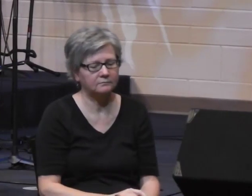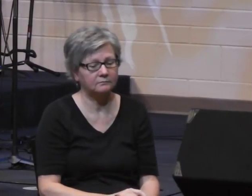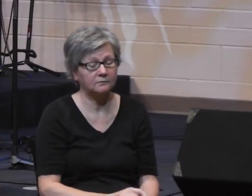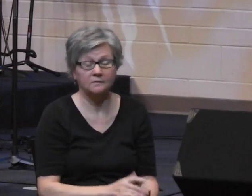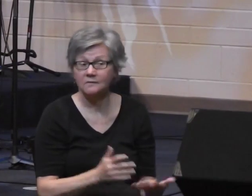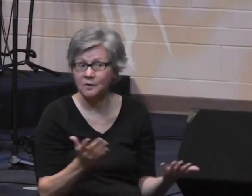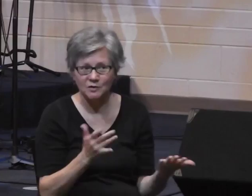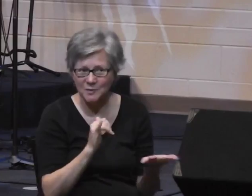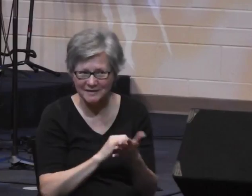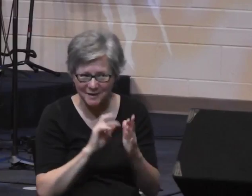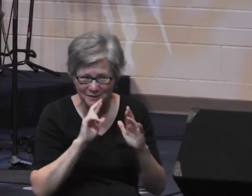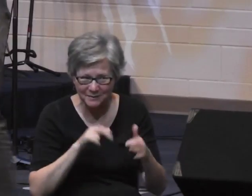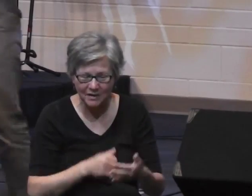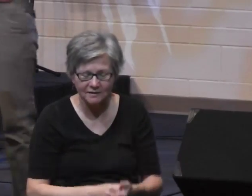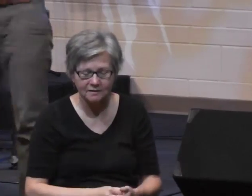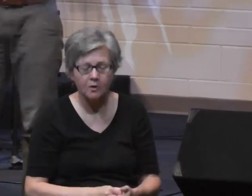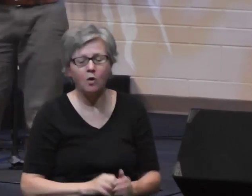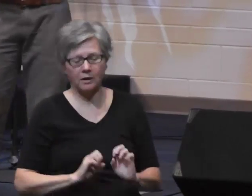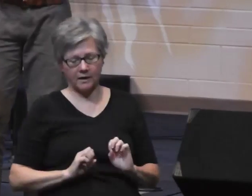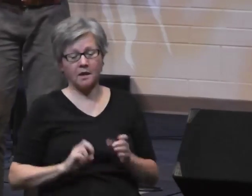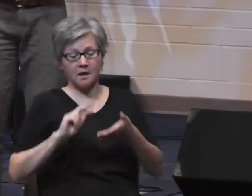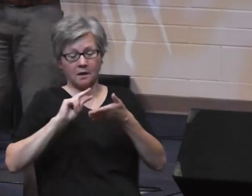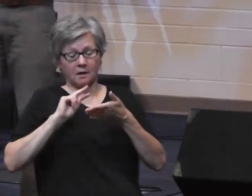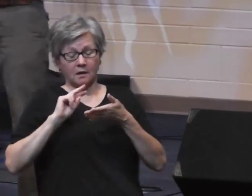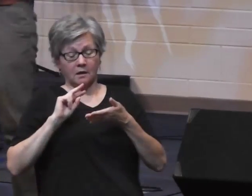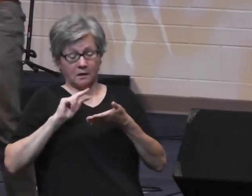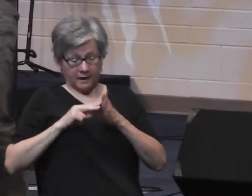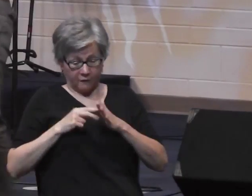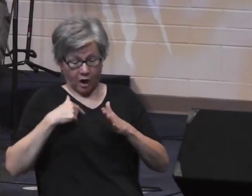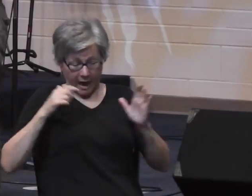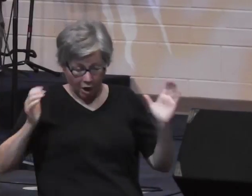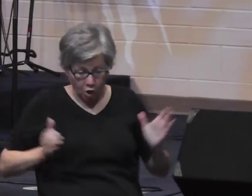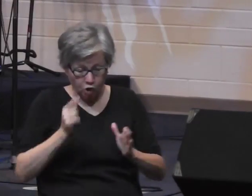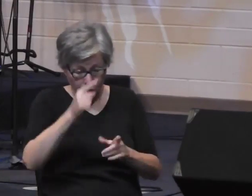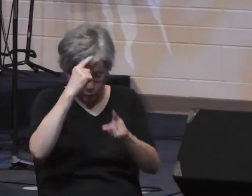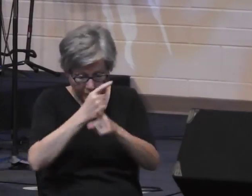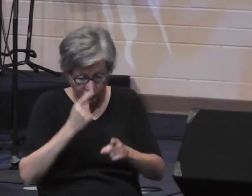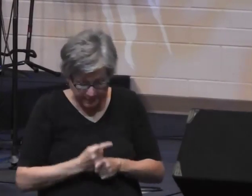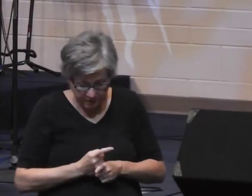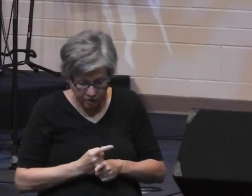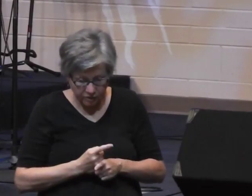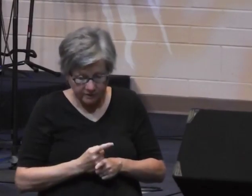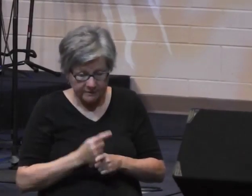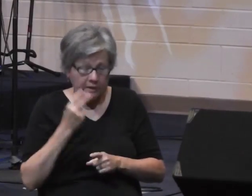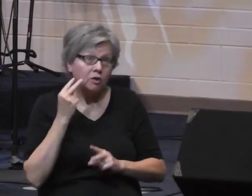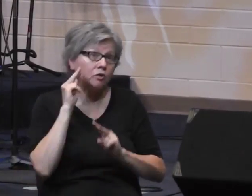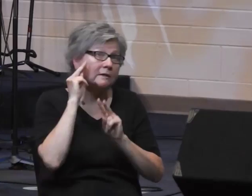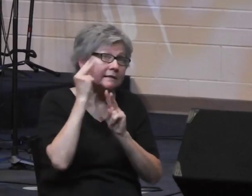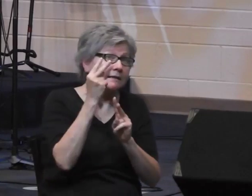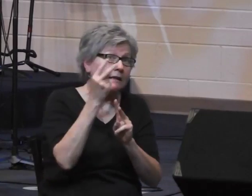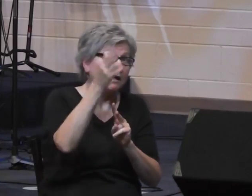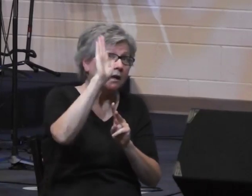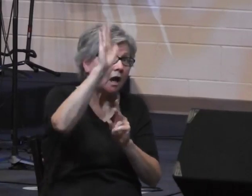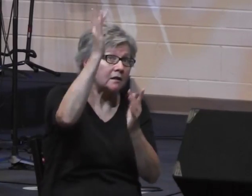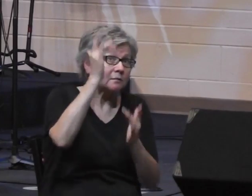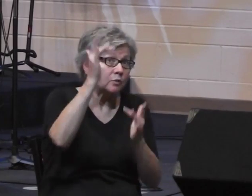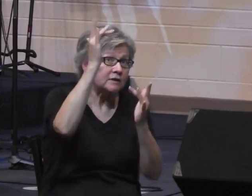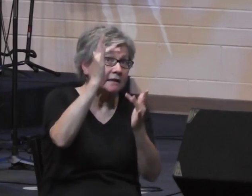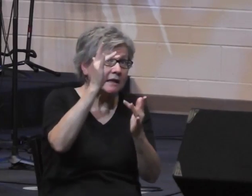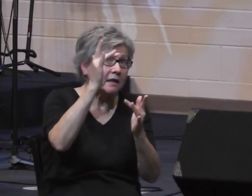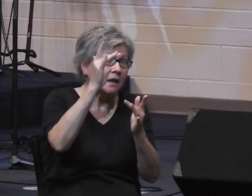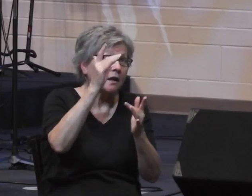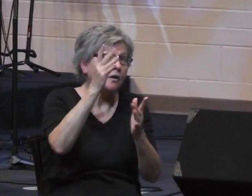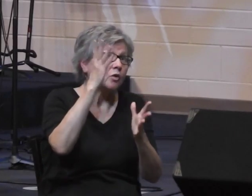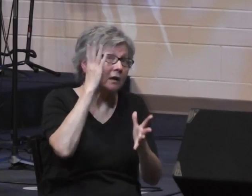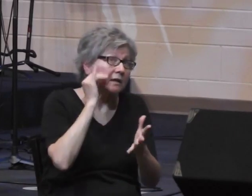that response? Therefore, I urge you, brothers and sisters, in view of God's mercy, when you see God's mercy, you encounter it, and